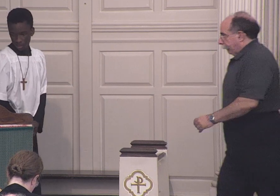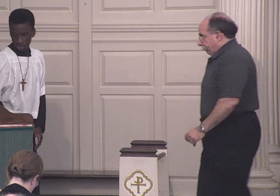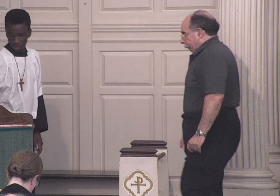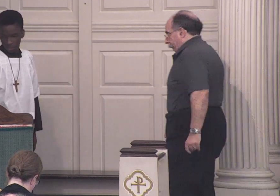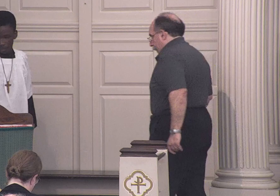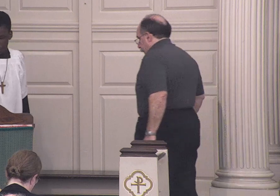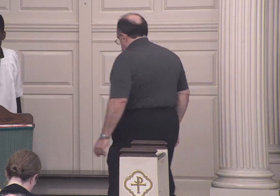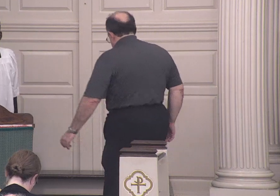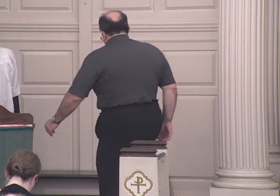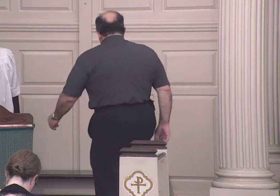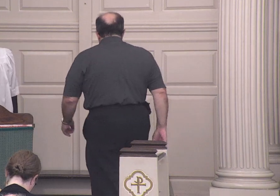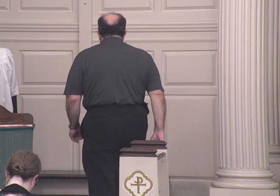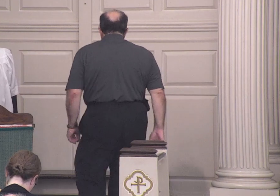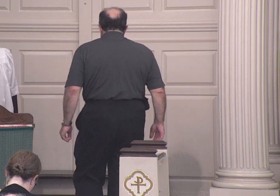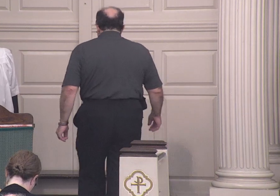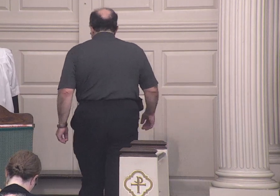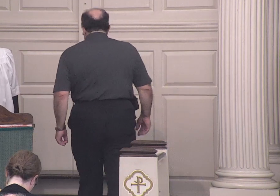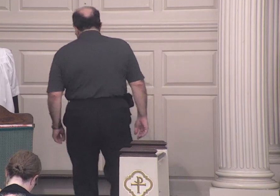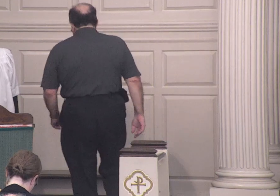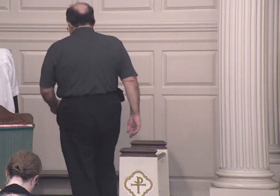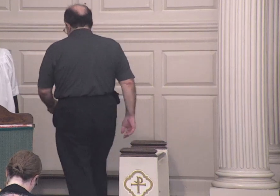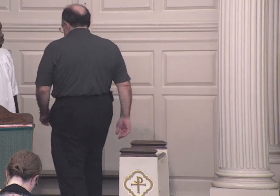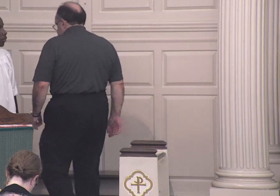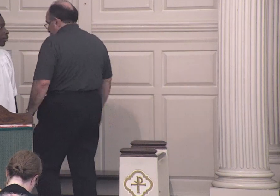subicit, quia te